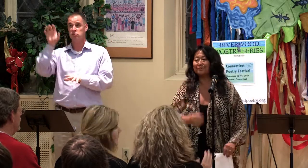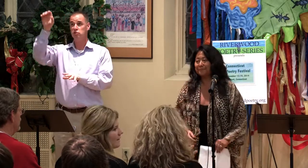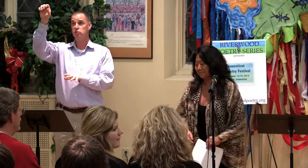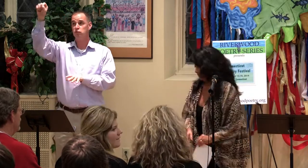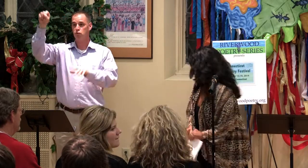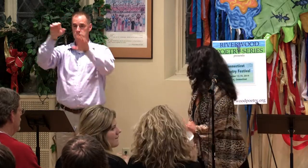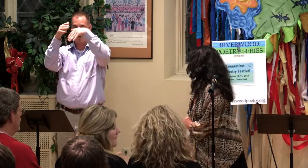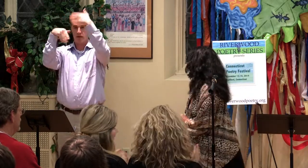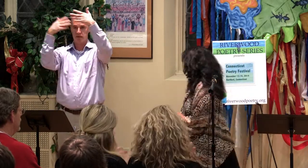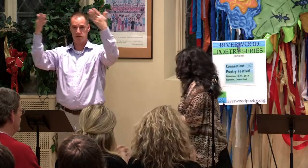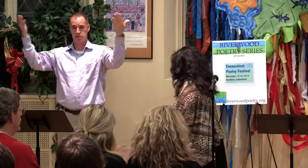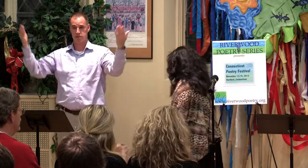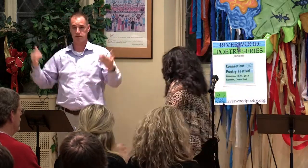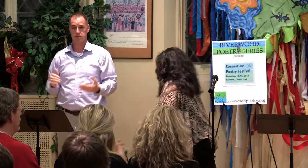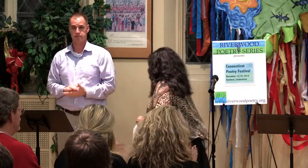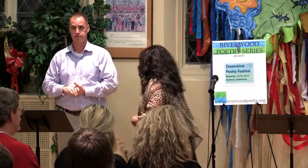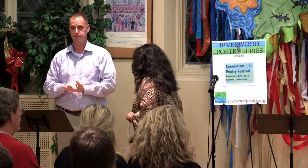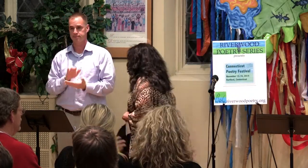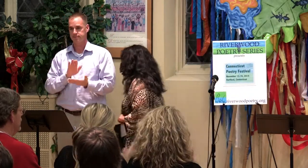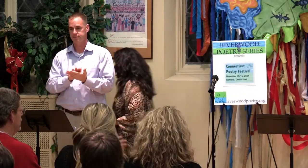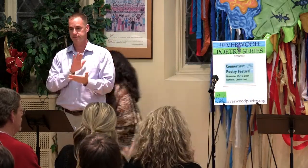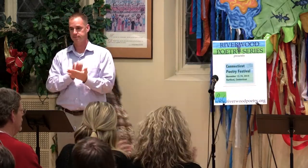Thank you.